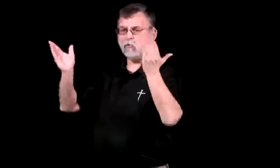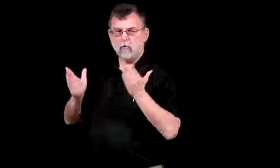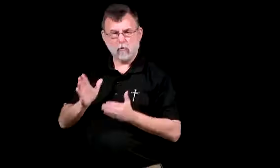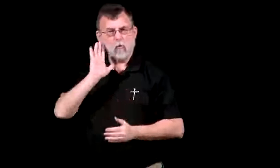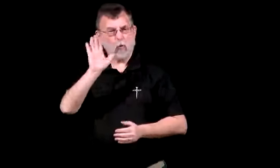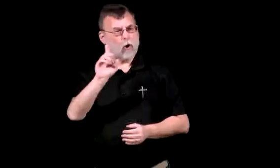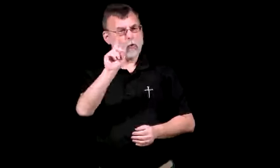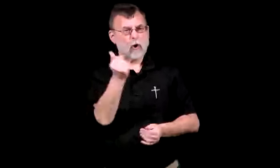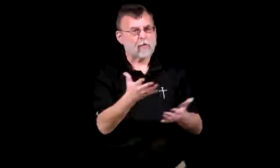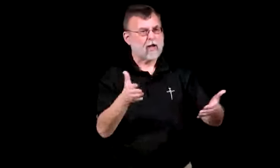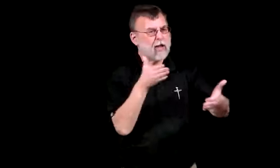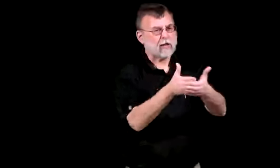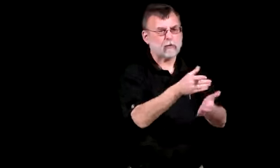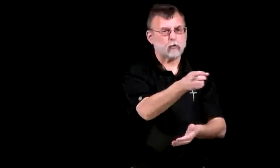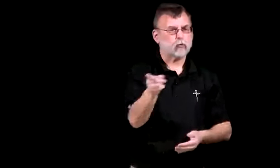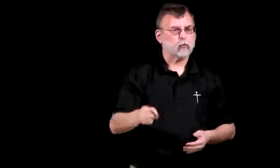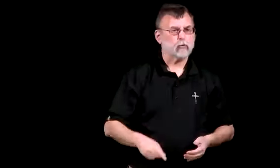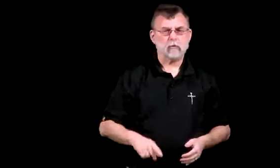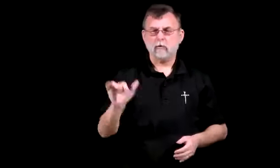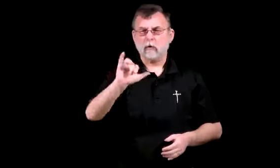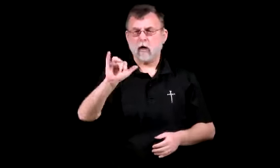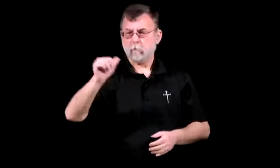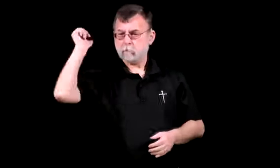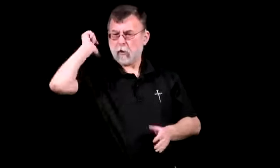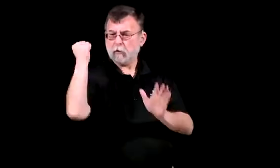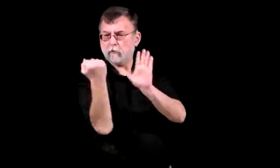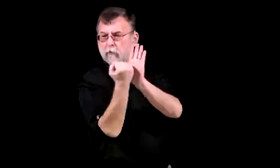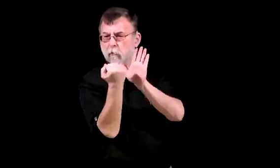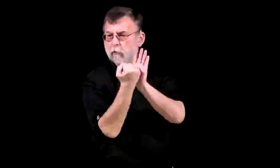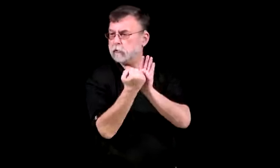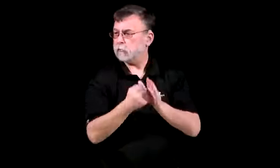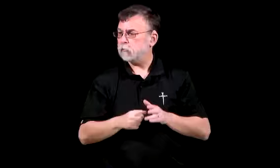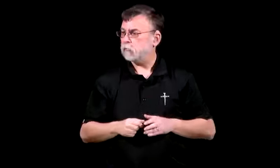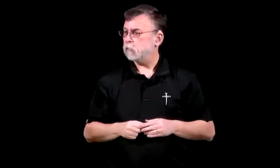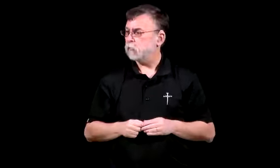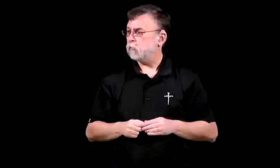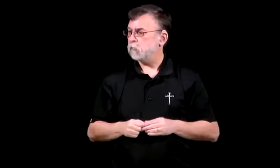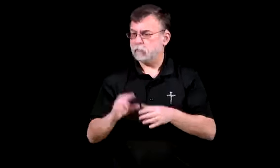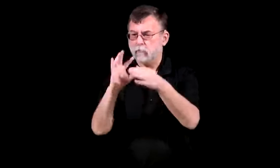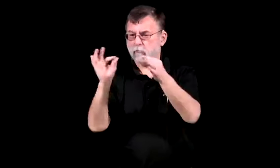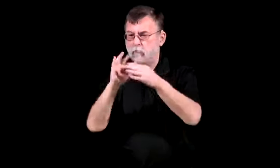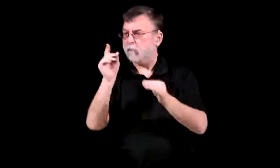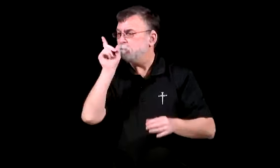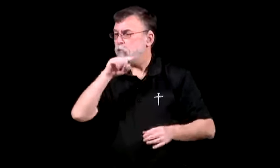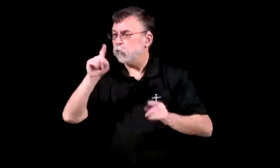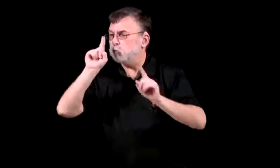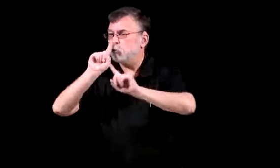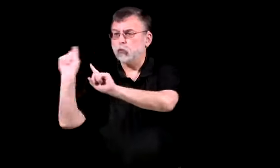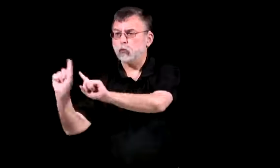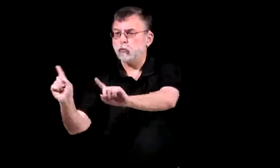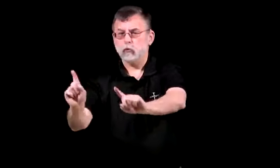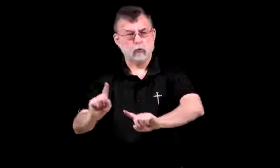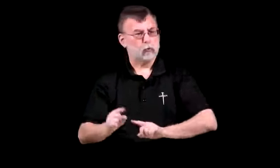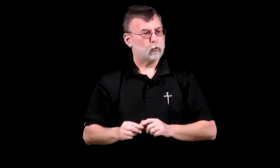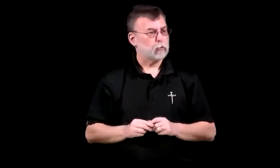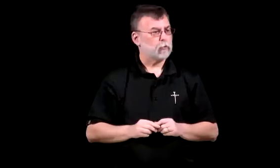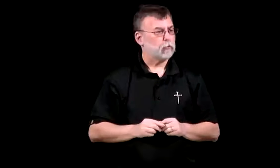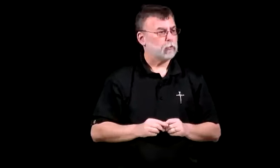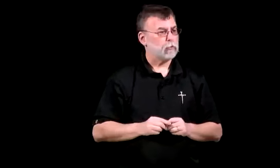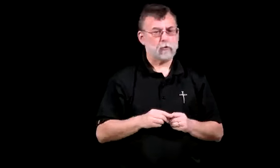So there are some people out there who will do anything to try to hurt you. They might be backstabbers or spread false